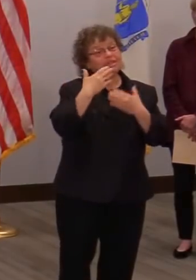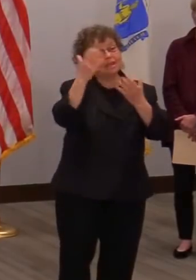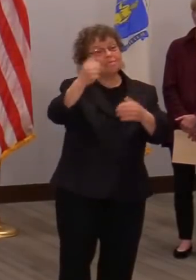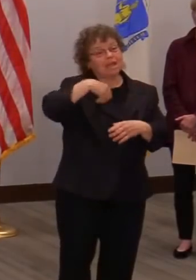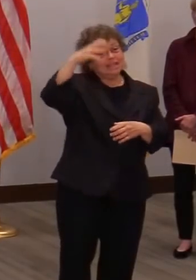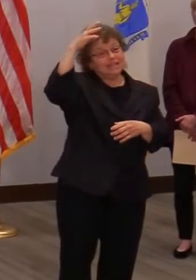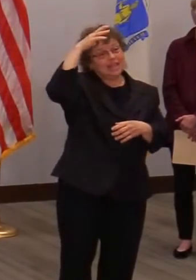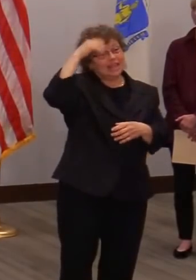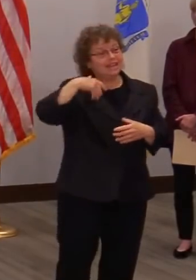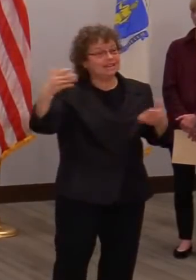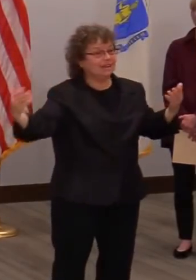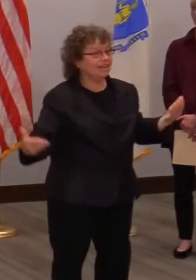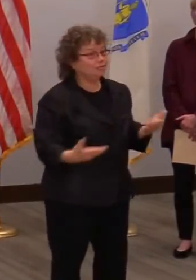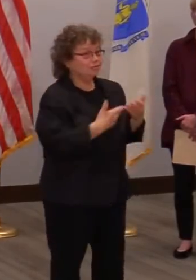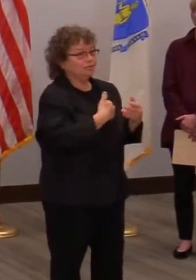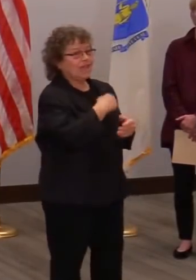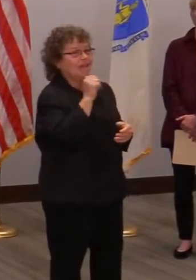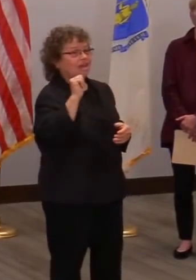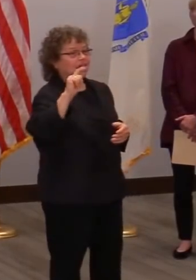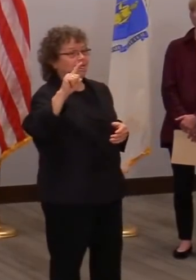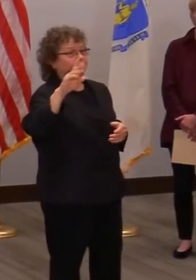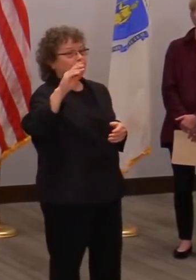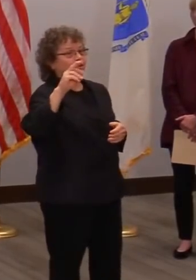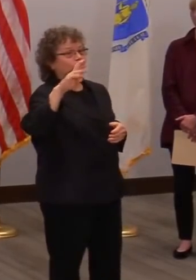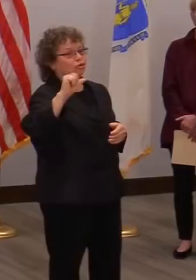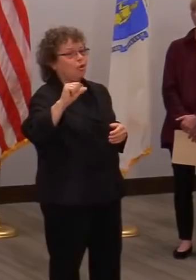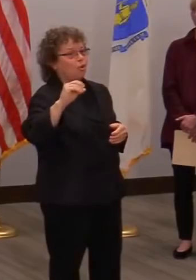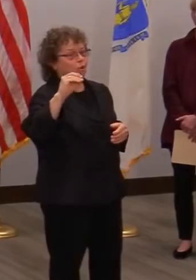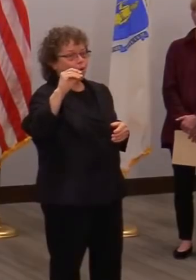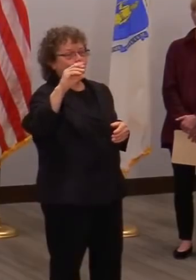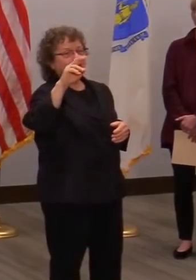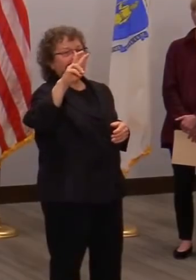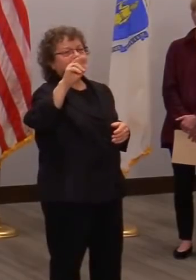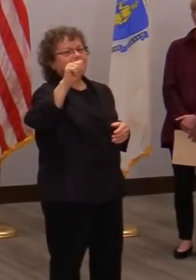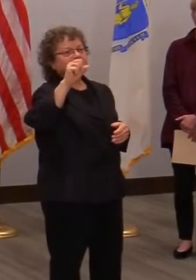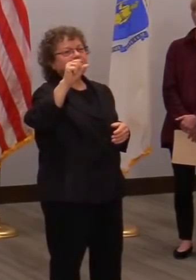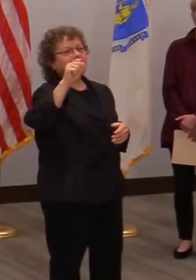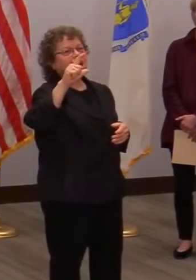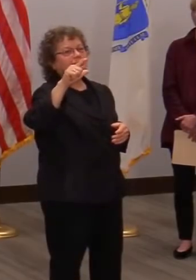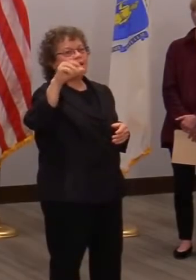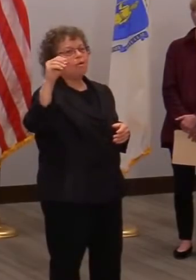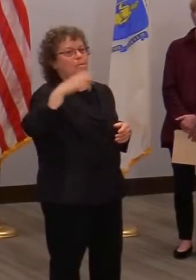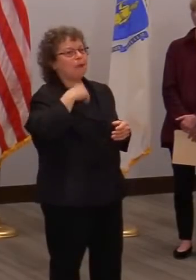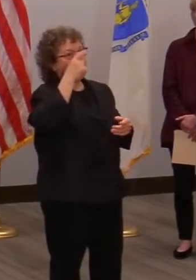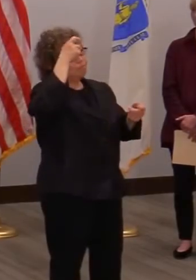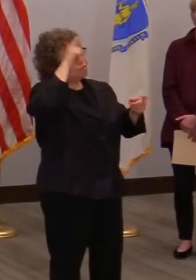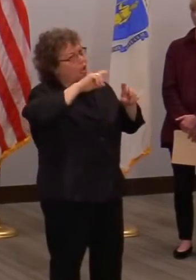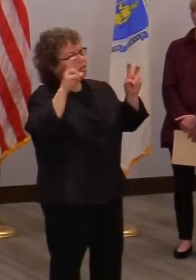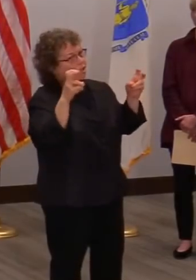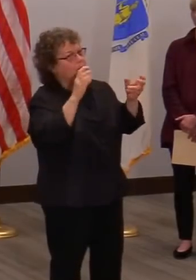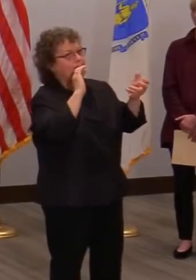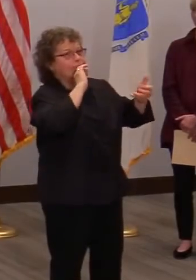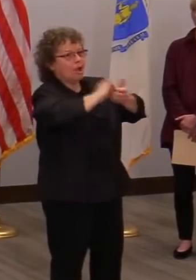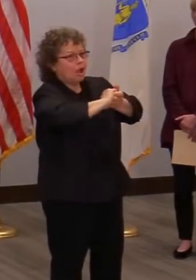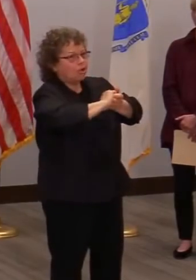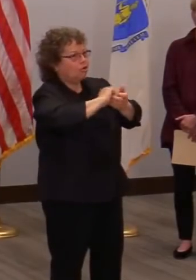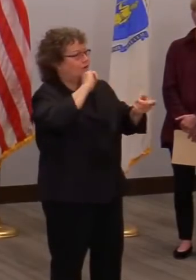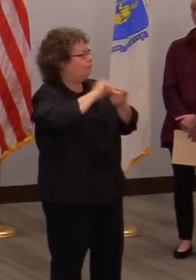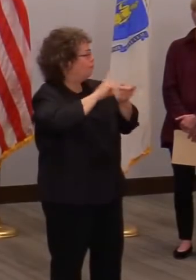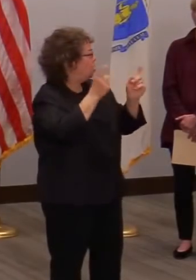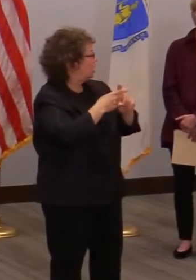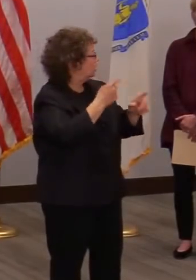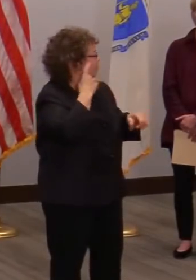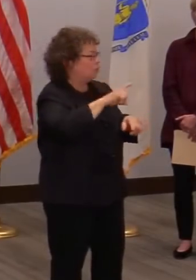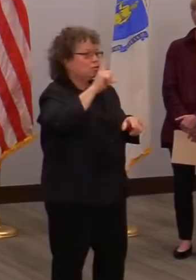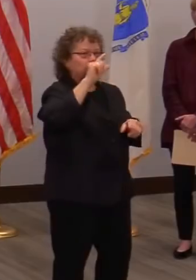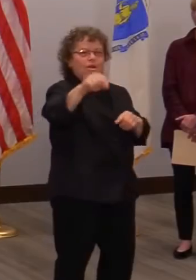to Alberto Vasallo, my brother, and we have been partners and friends for 2 decades. And